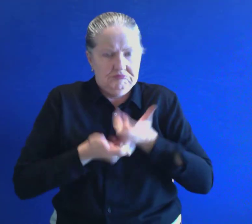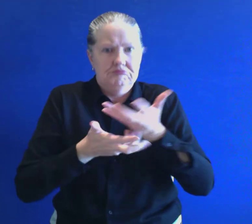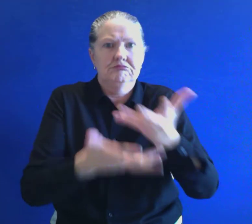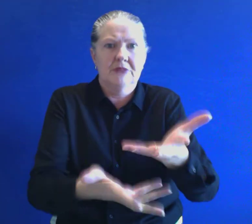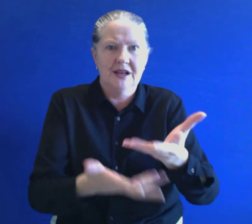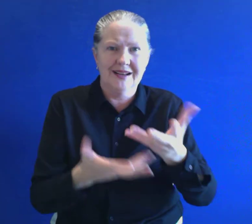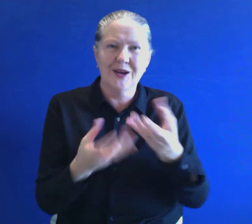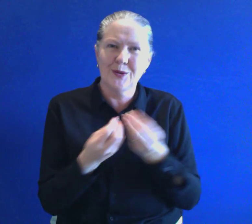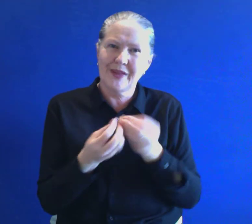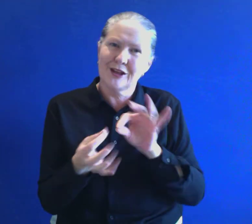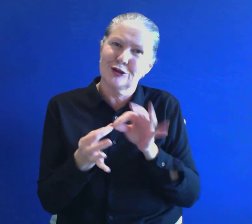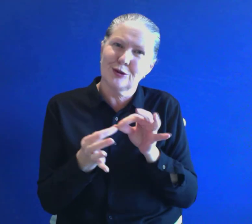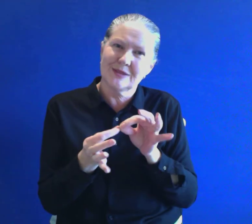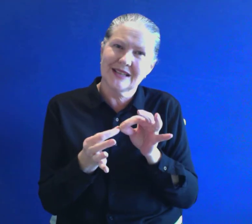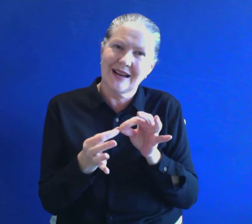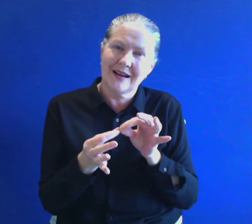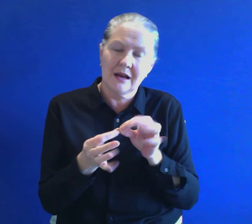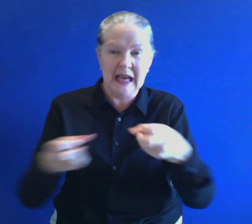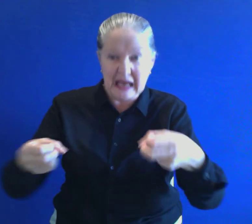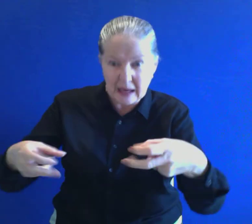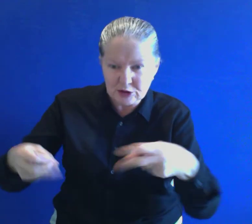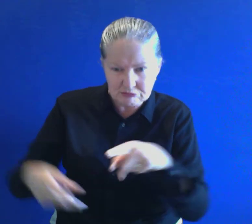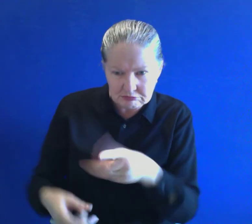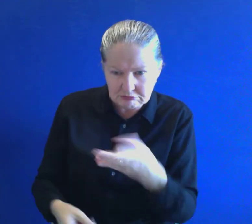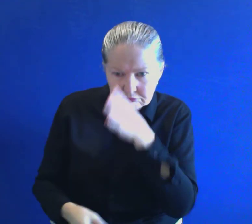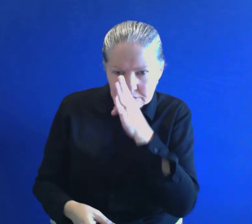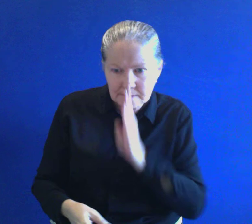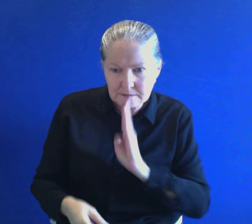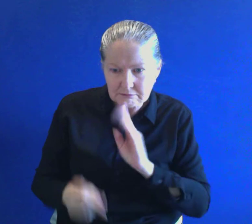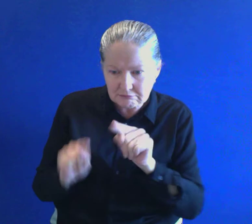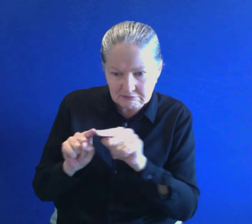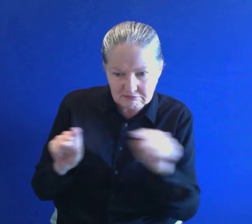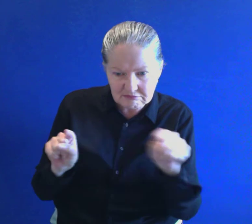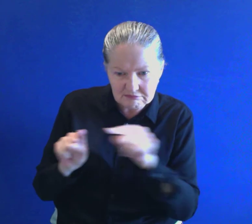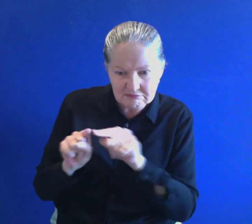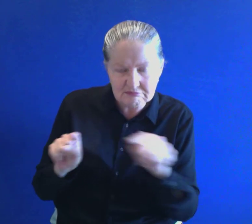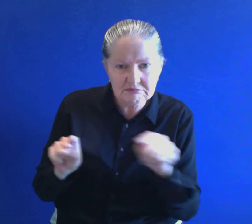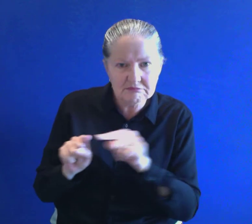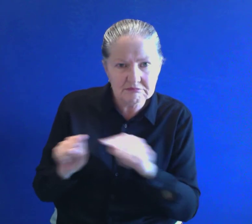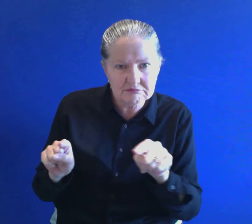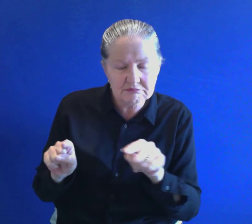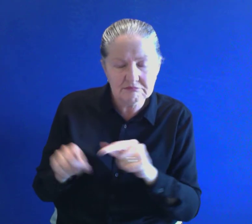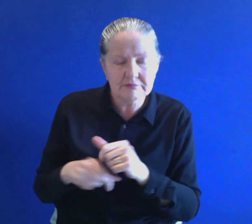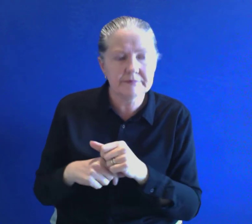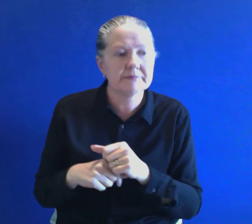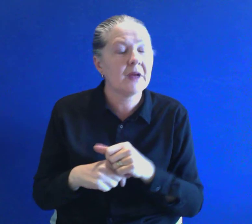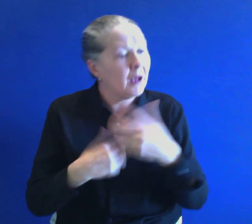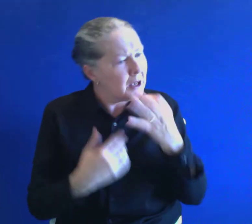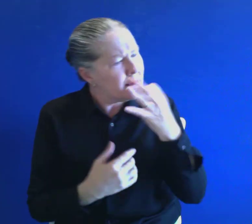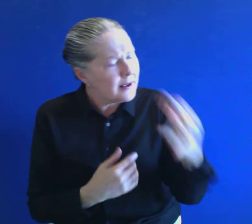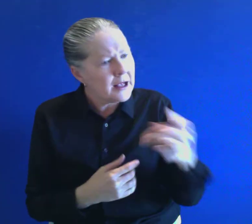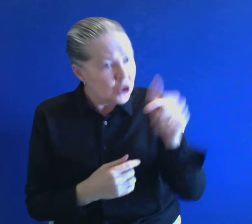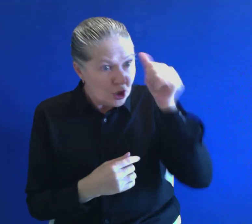interpretation but in captions it's not necessarily all there. Now people in Melbourne are being asked to wear